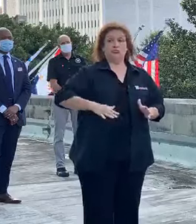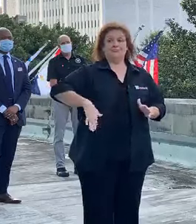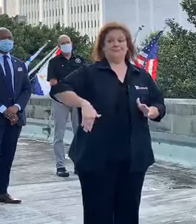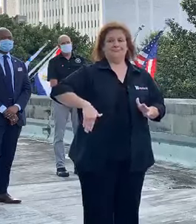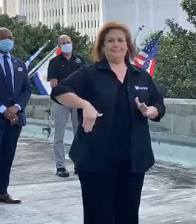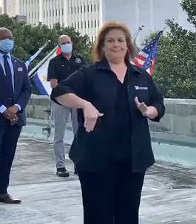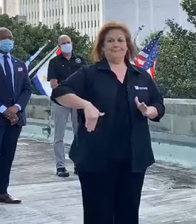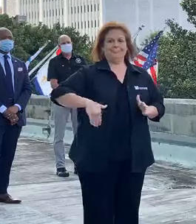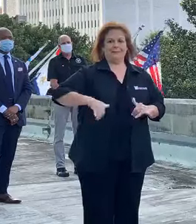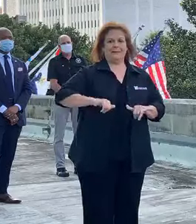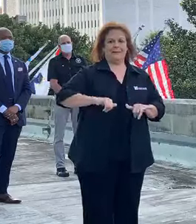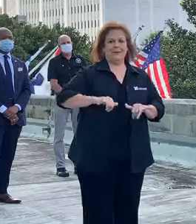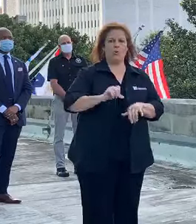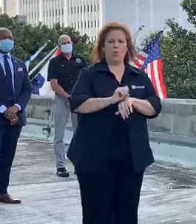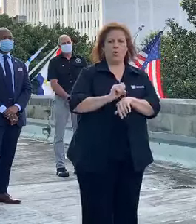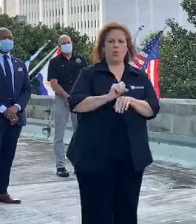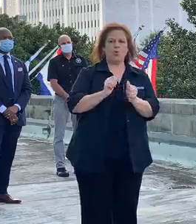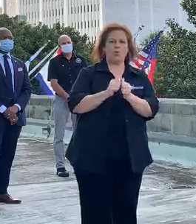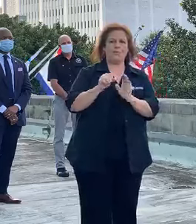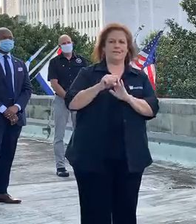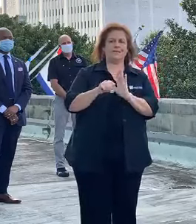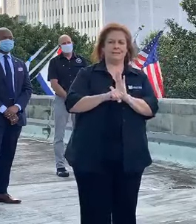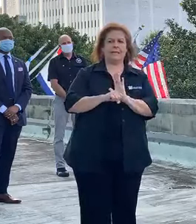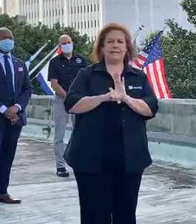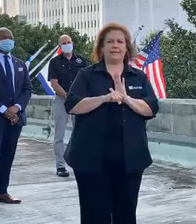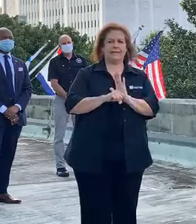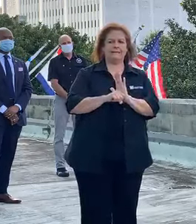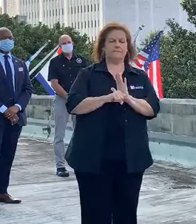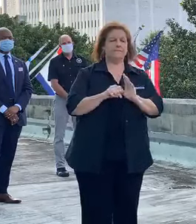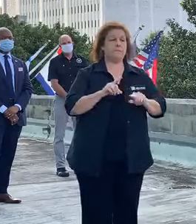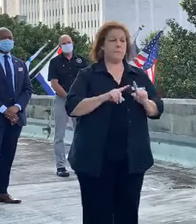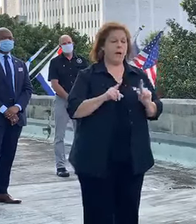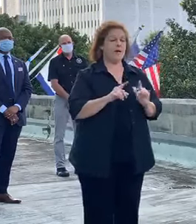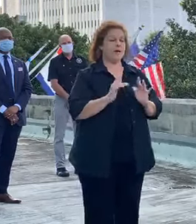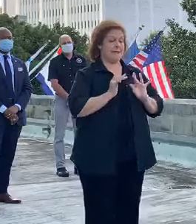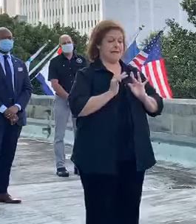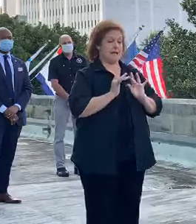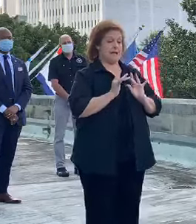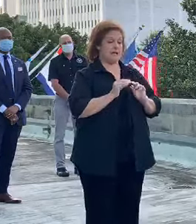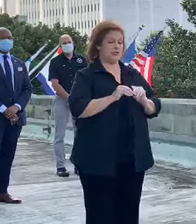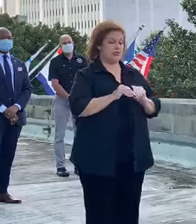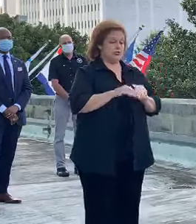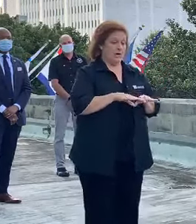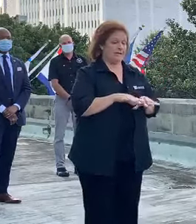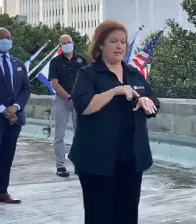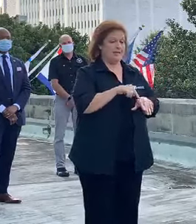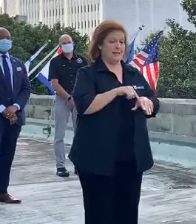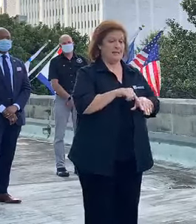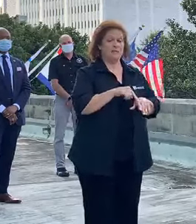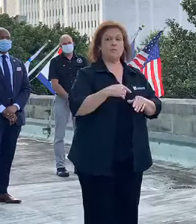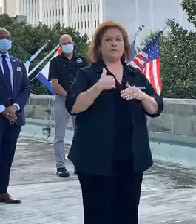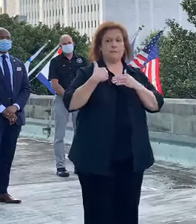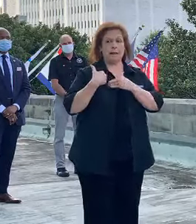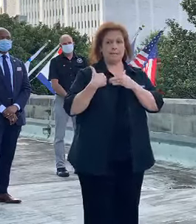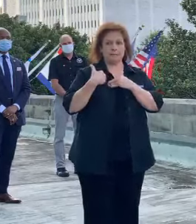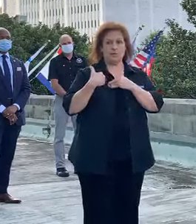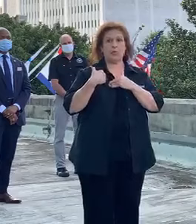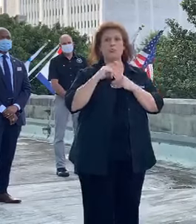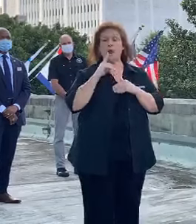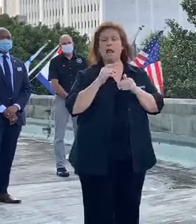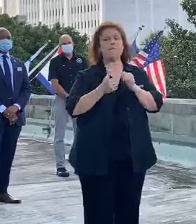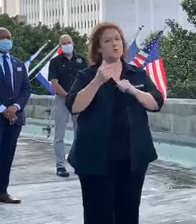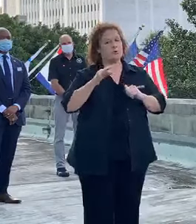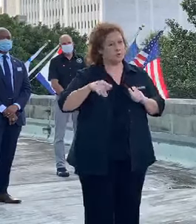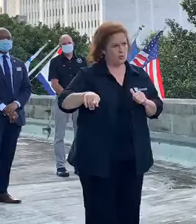still working with the state on that. But contact tracing comes with the responsibility of all of us.